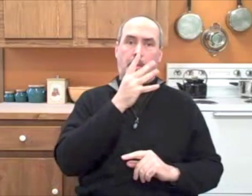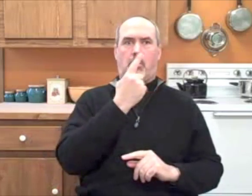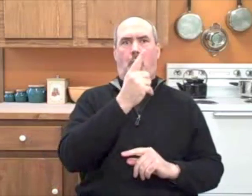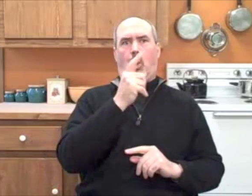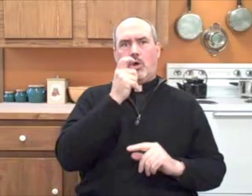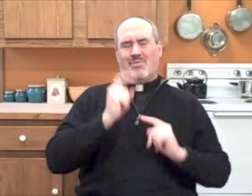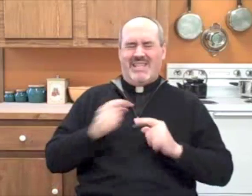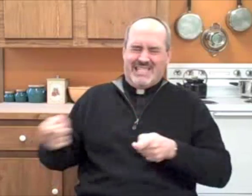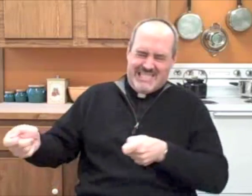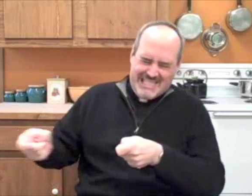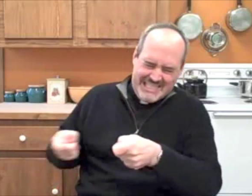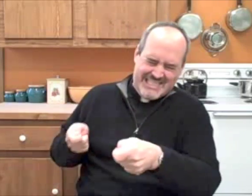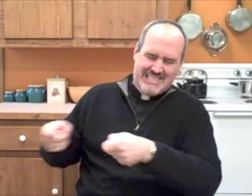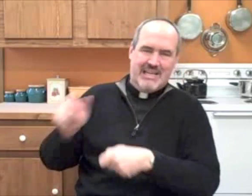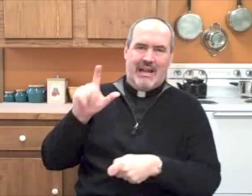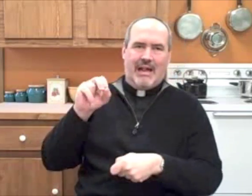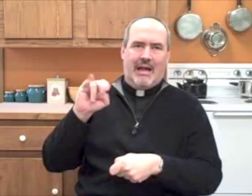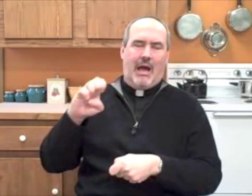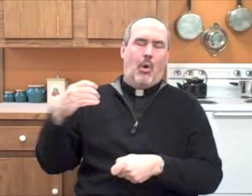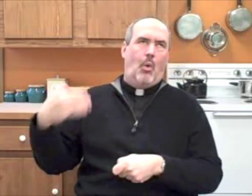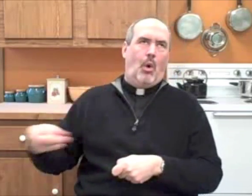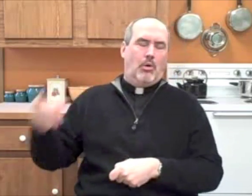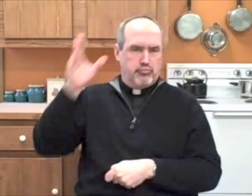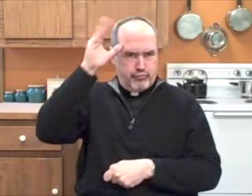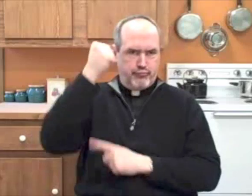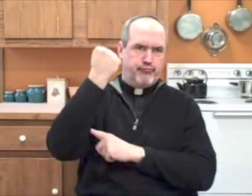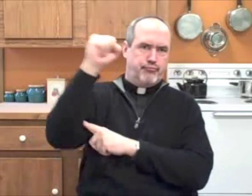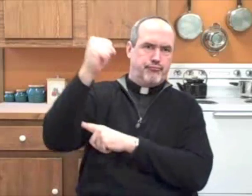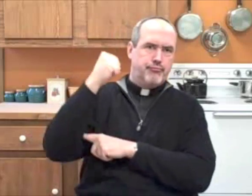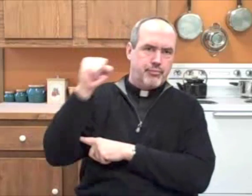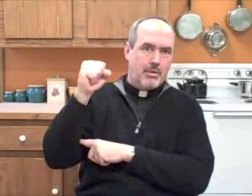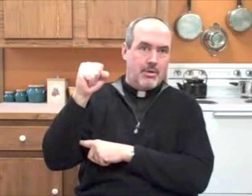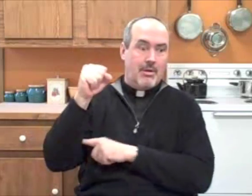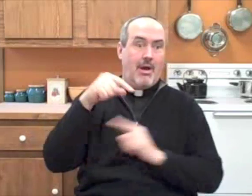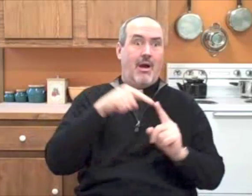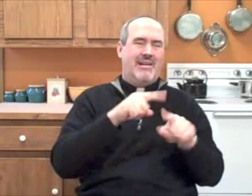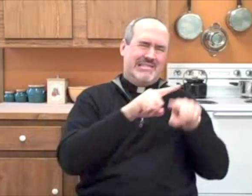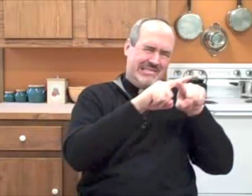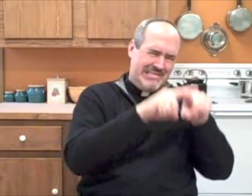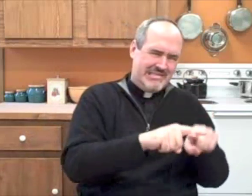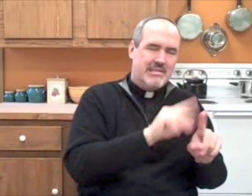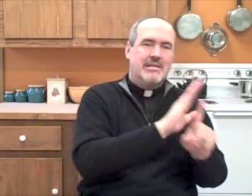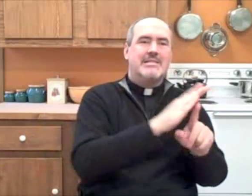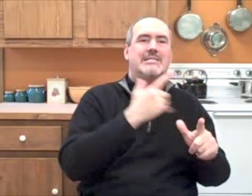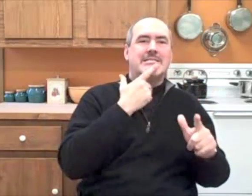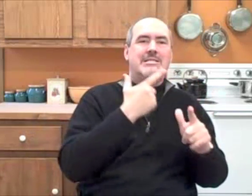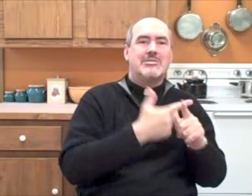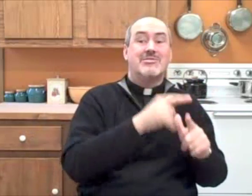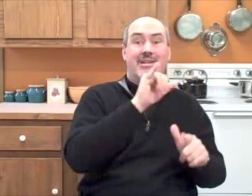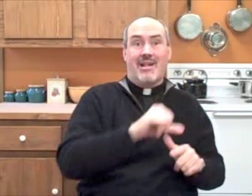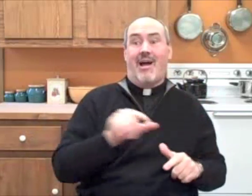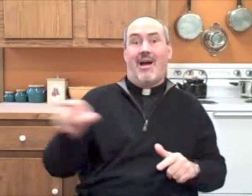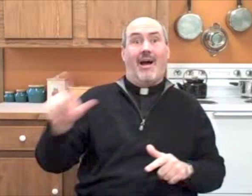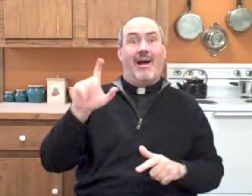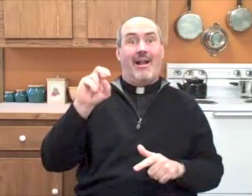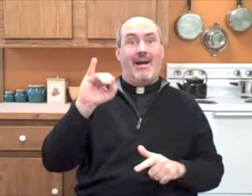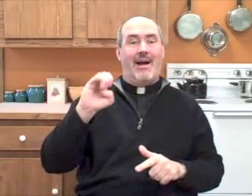However, Leonie's mother had such a difficult time with her because she was so rebellious. So she contacted her sister, who was a